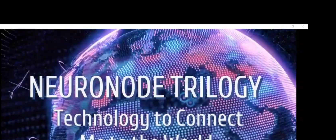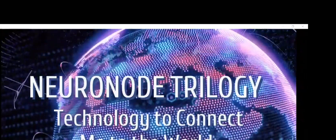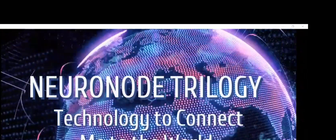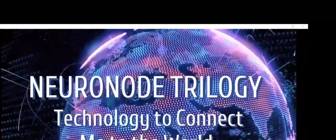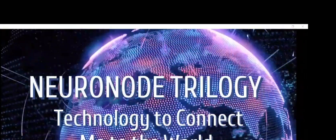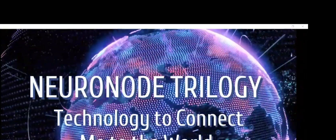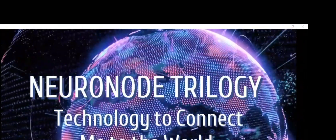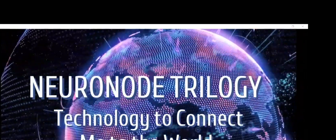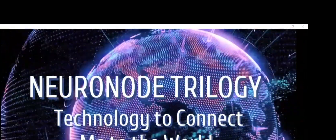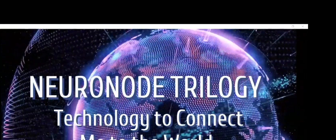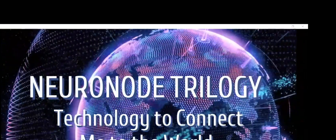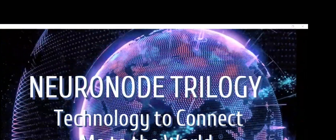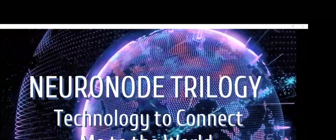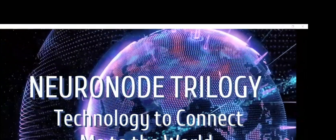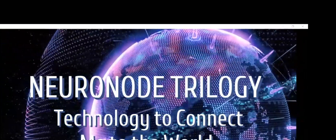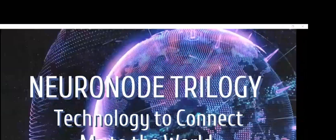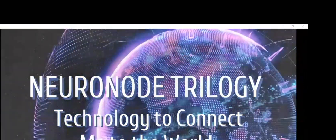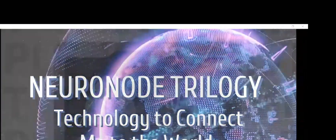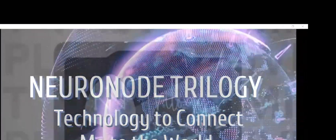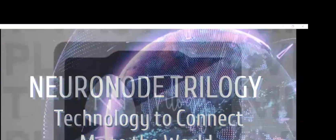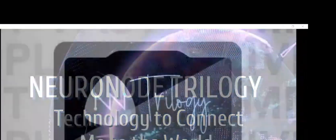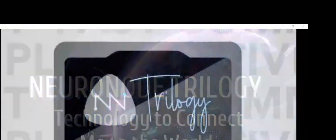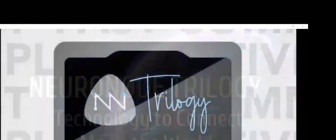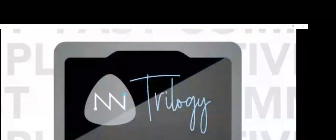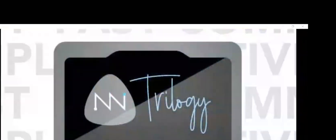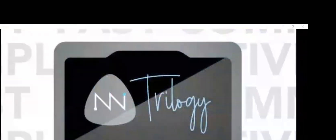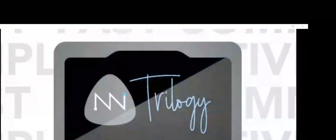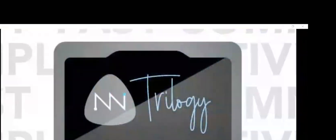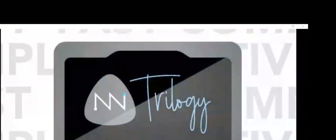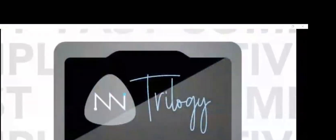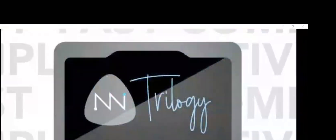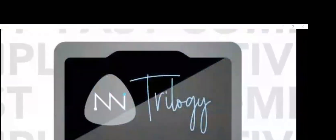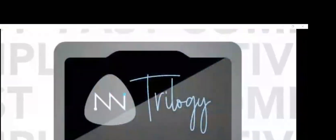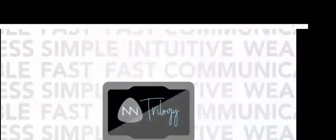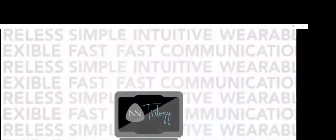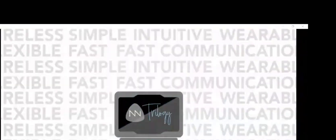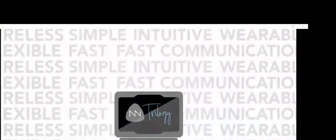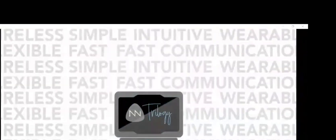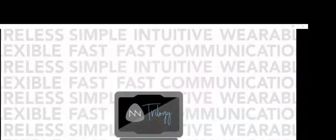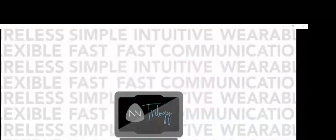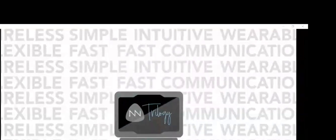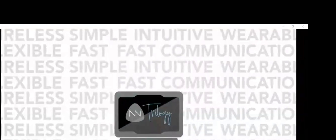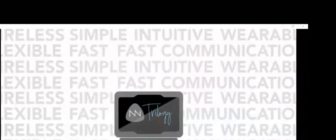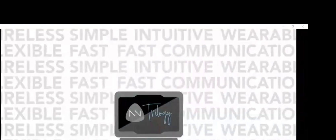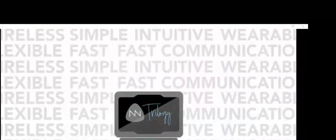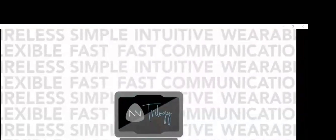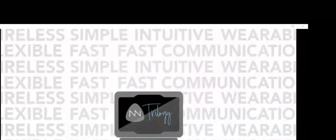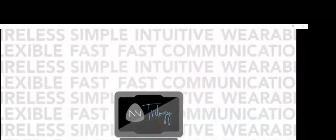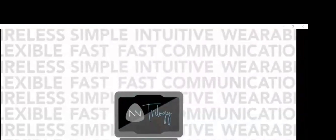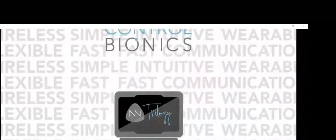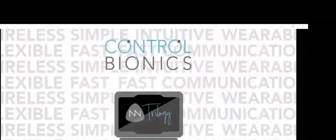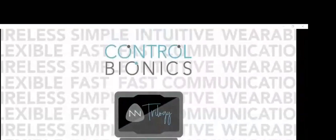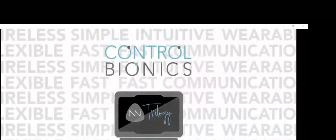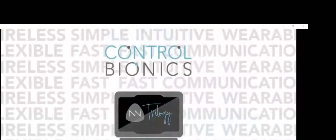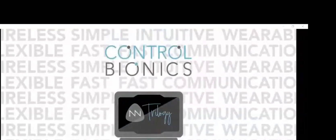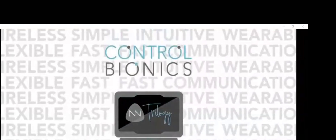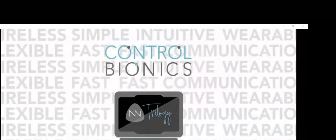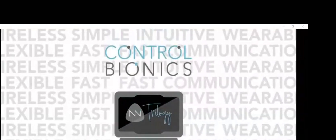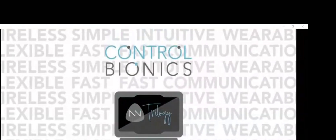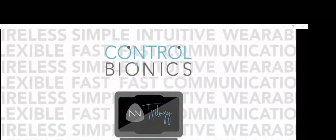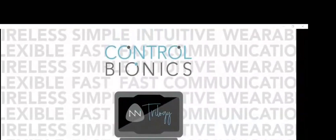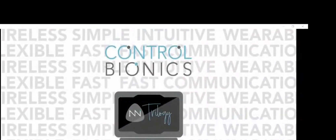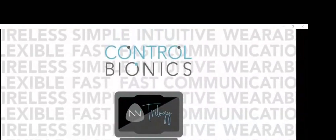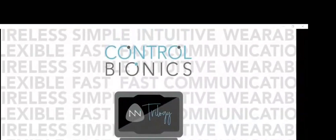I have been using neuronode trilogy, a cutting-edge technology designed for people living with paralysis and loss of speech. It provides